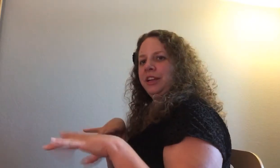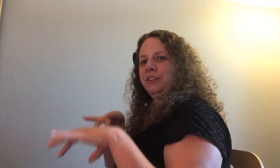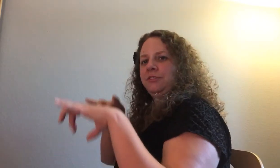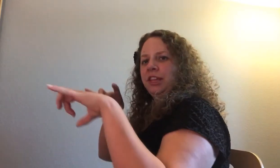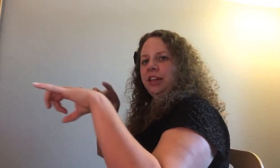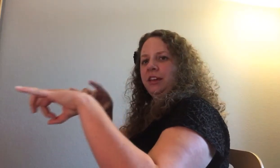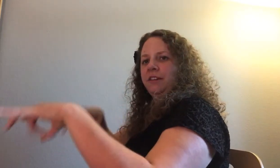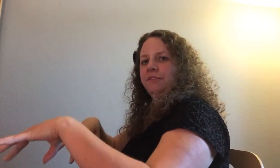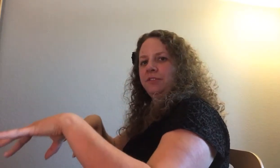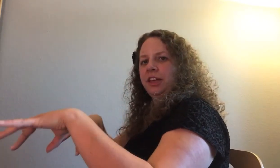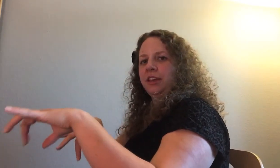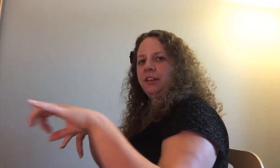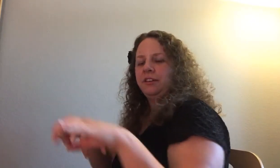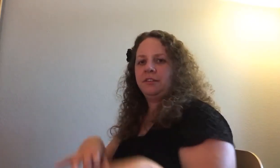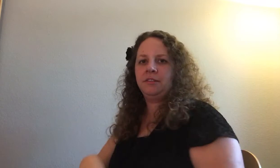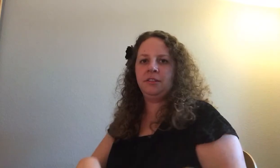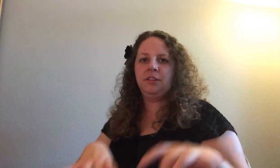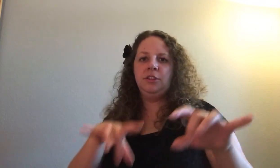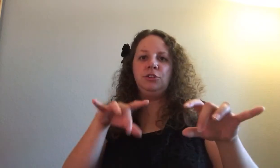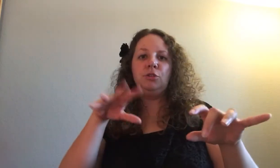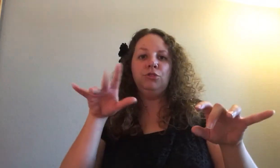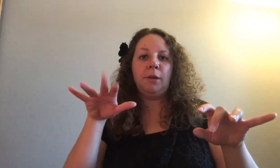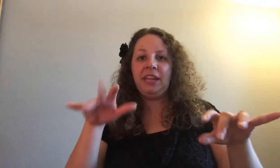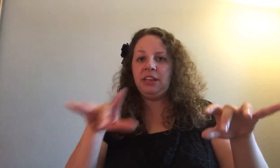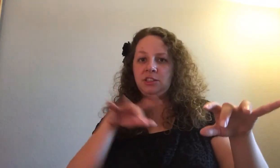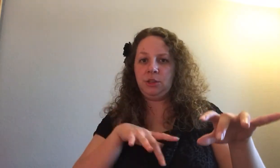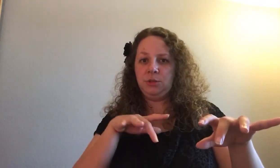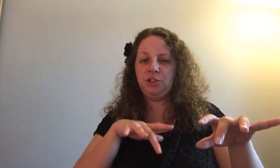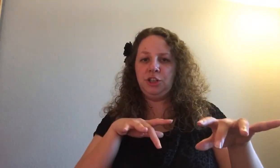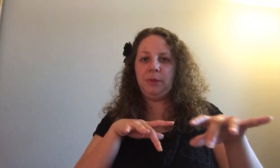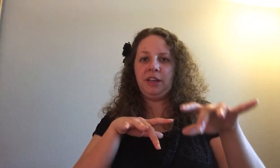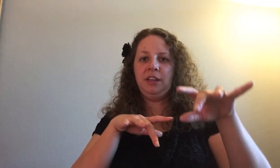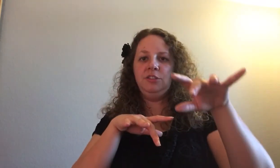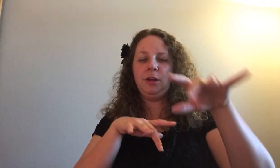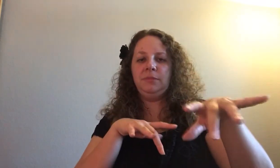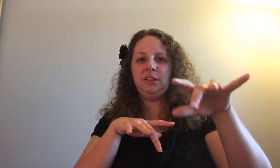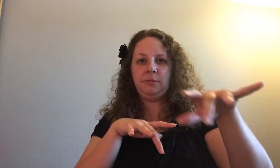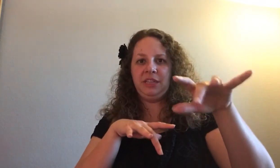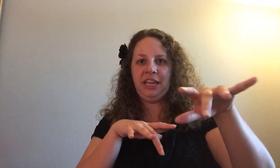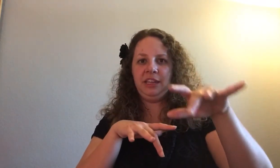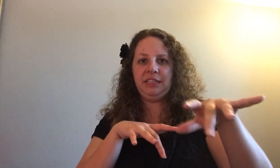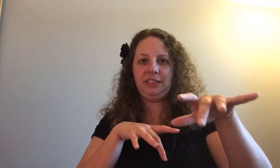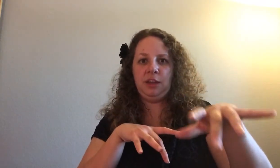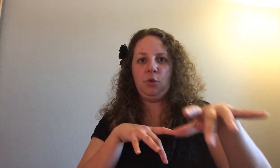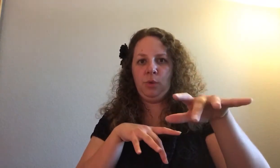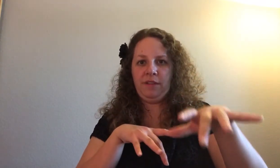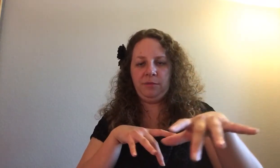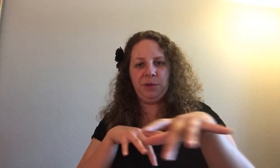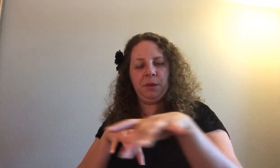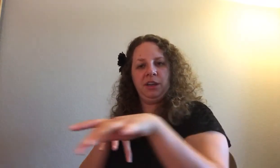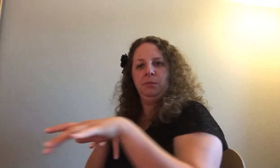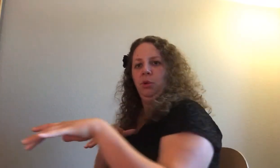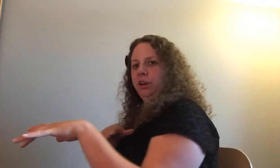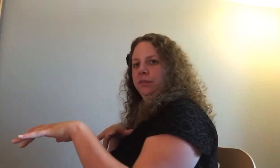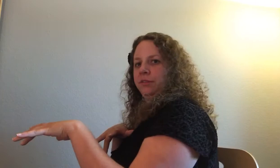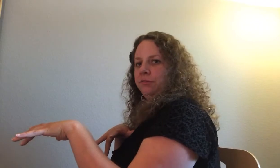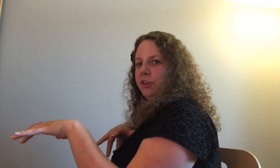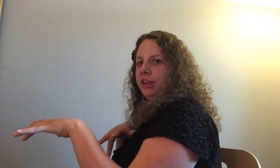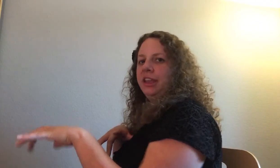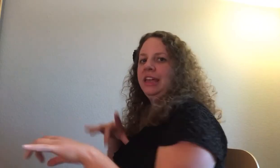here, flick, flick. So dominant hand is closest to your body, non-dominant hand is away from your body more in front,